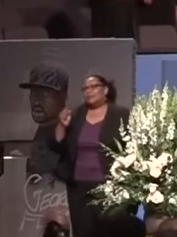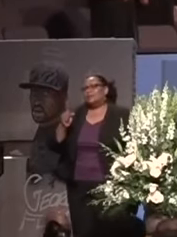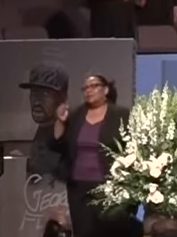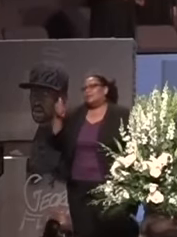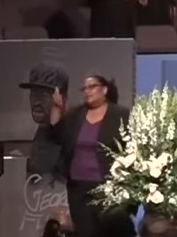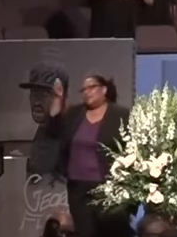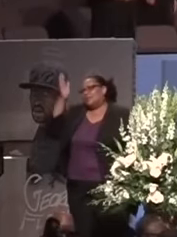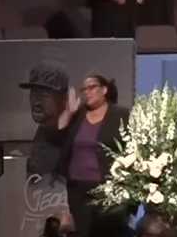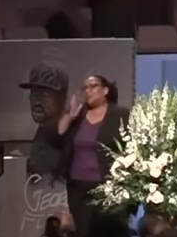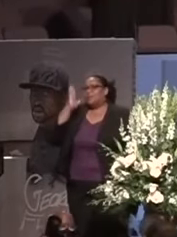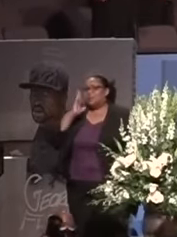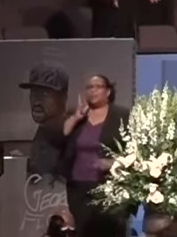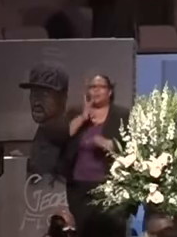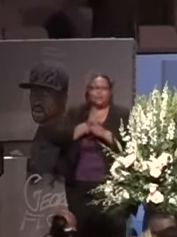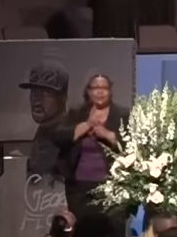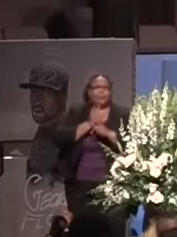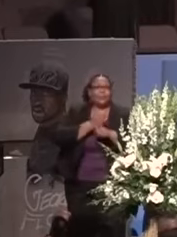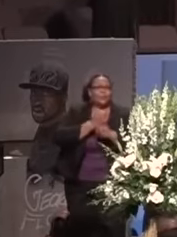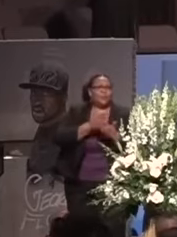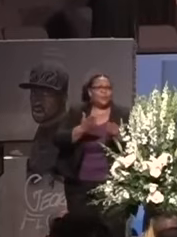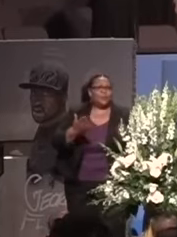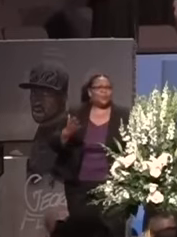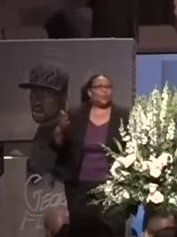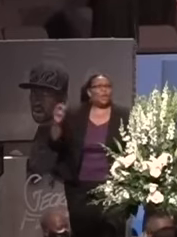God will keep you in